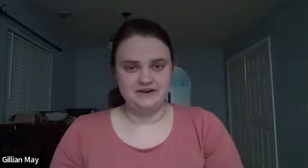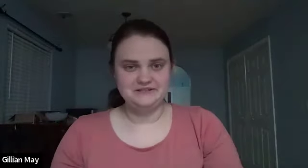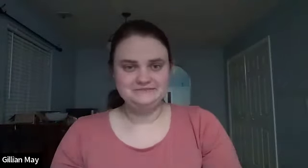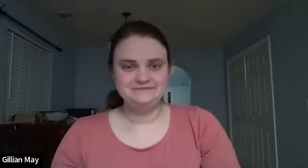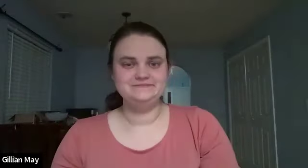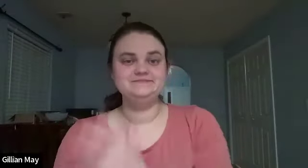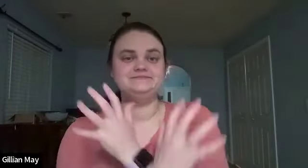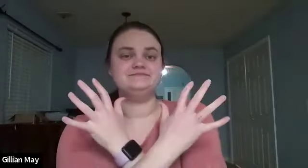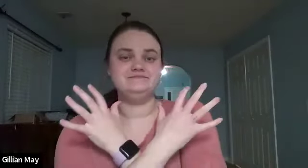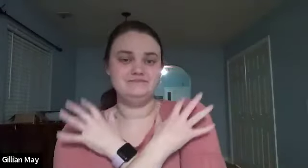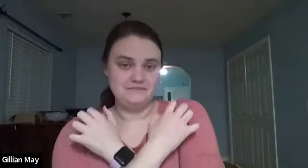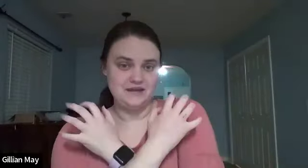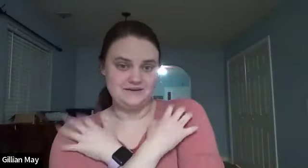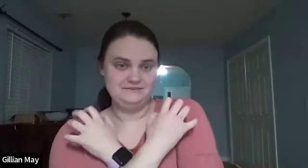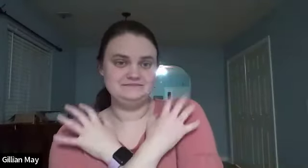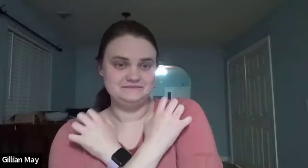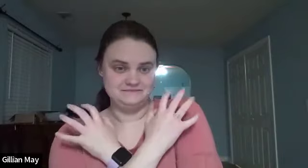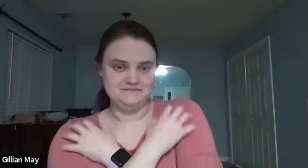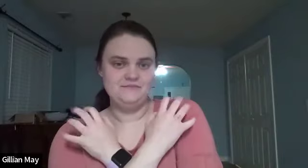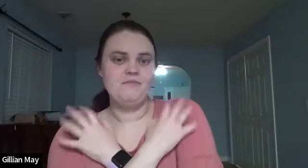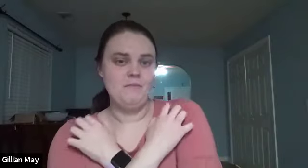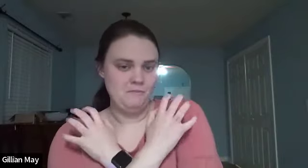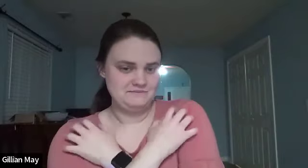Bear, bear.